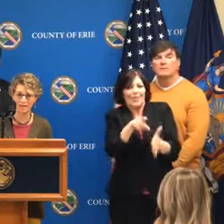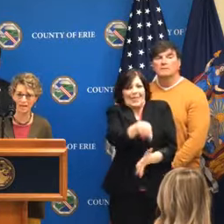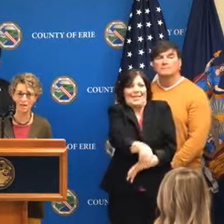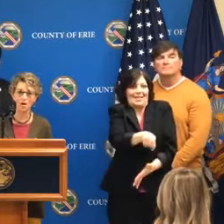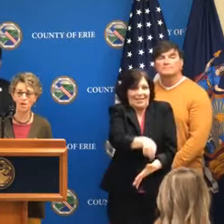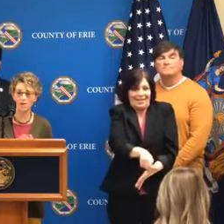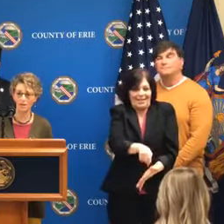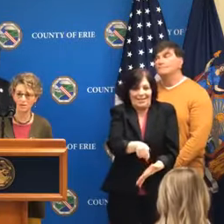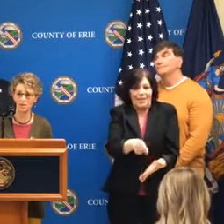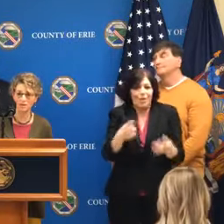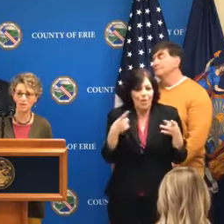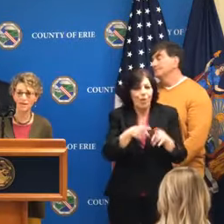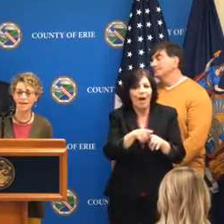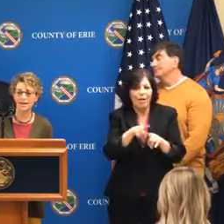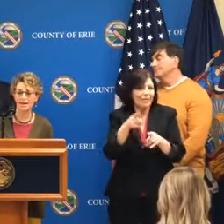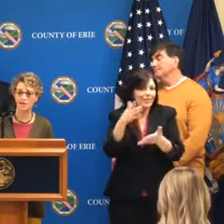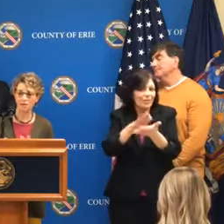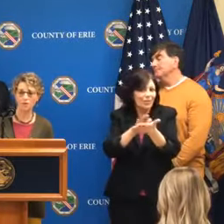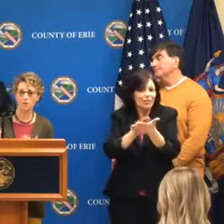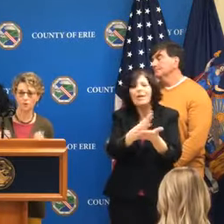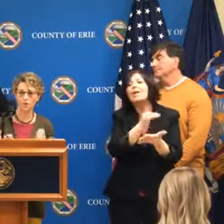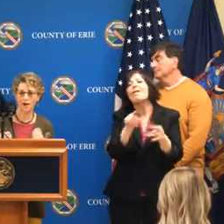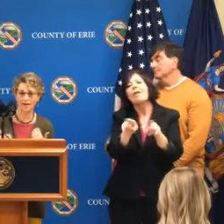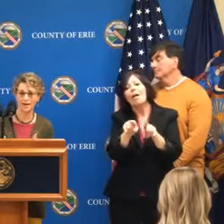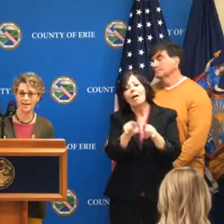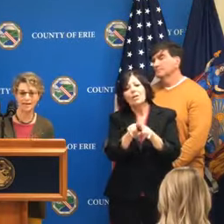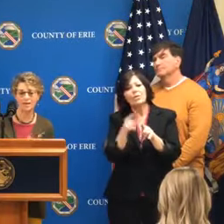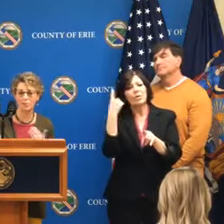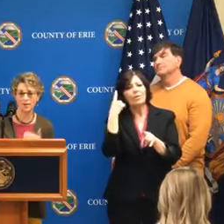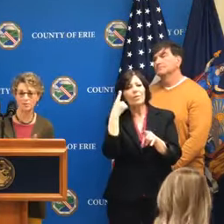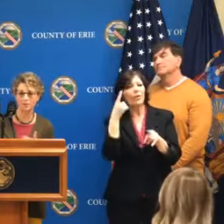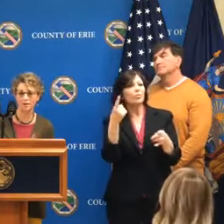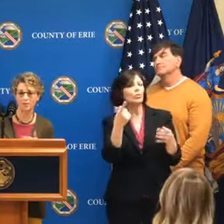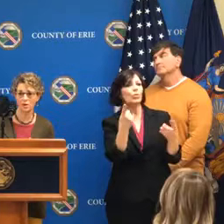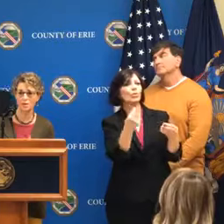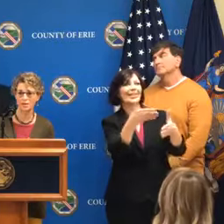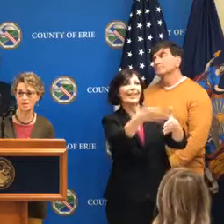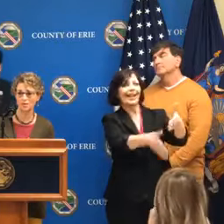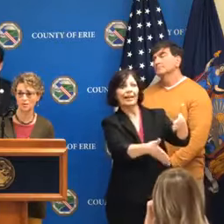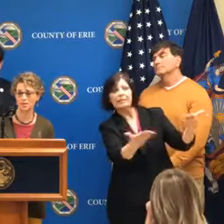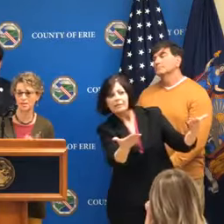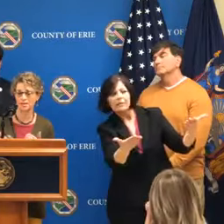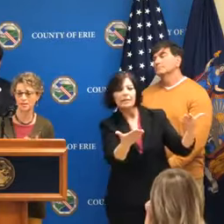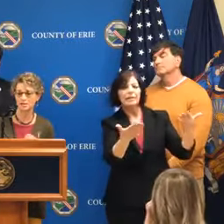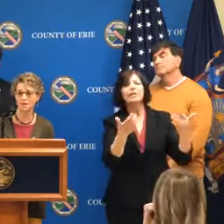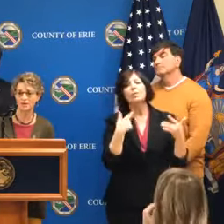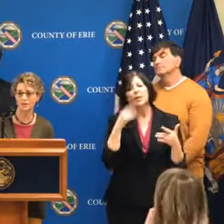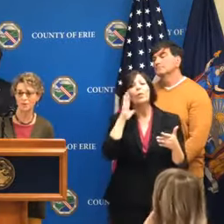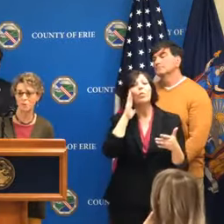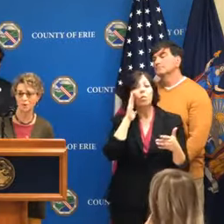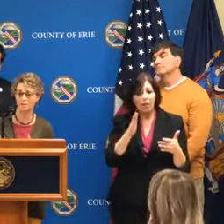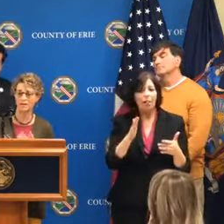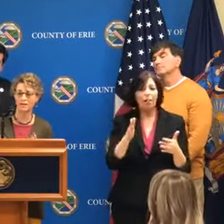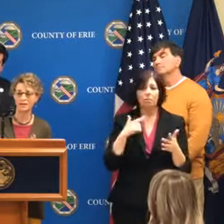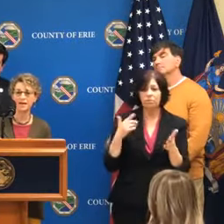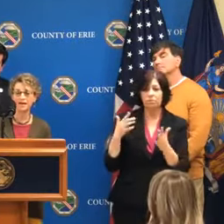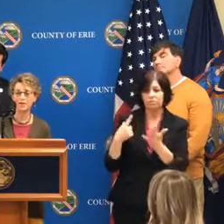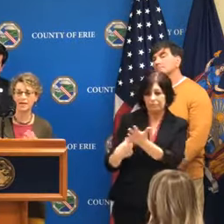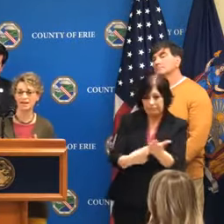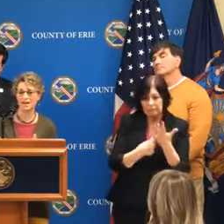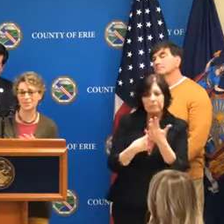they need while they're in schools, and then also for an end game when we're going to reopen the school. So that's all very important